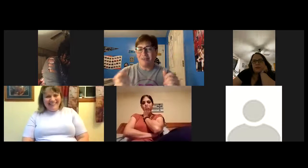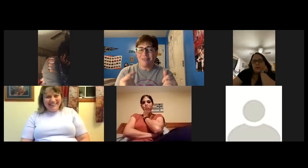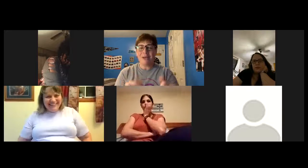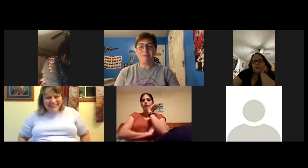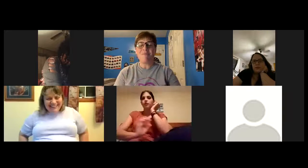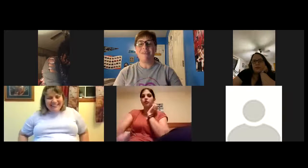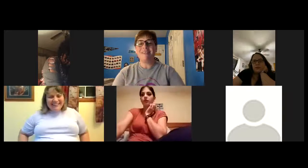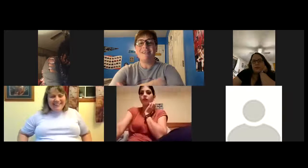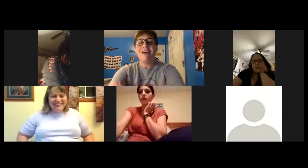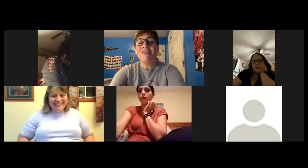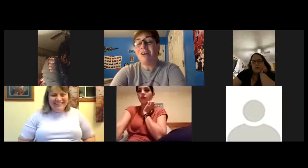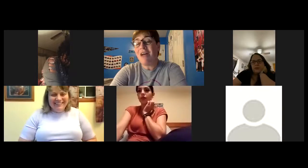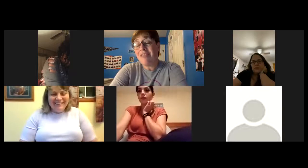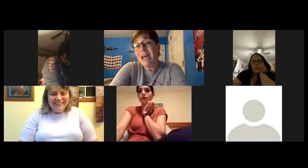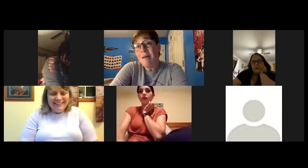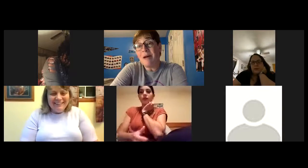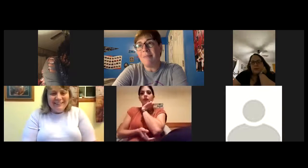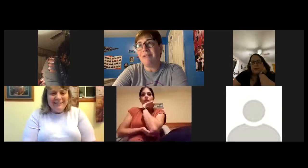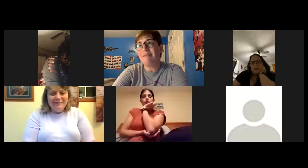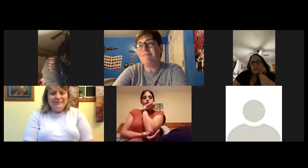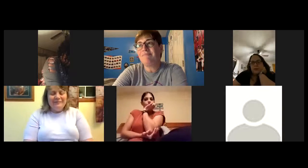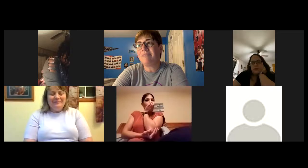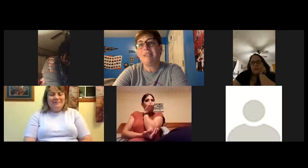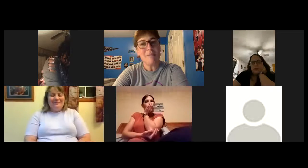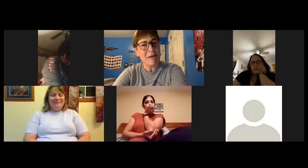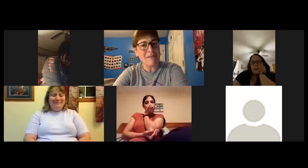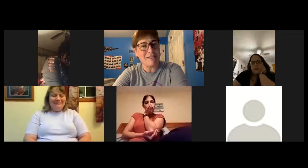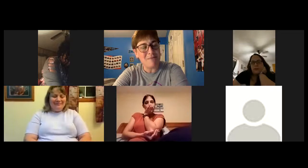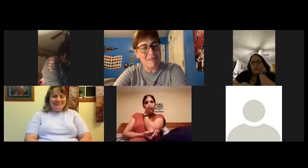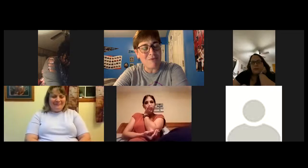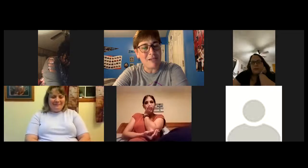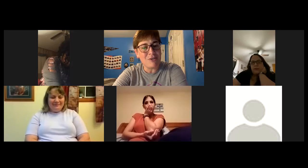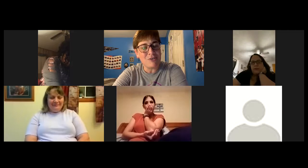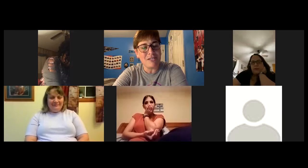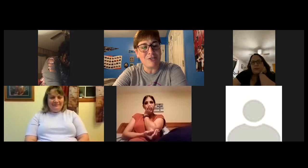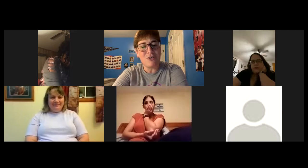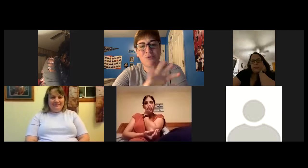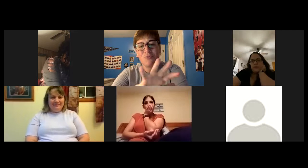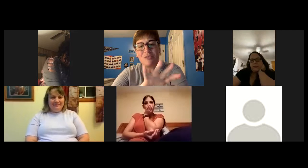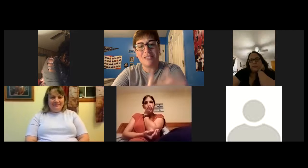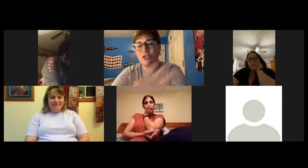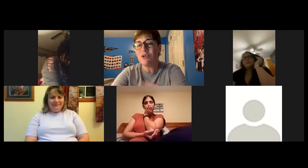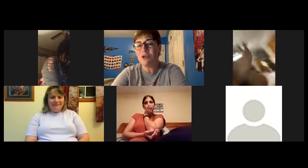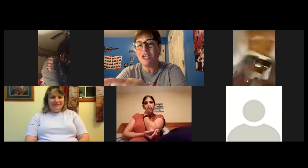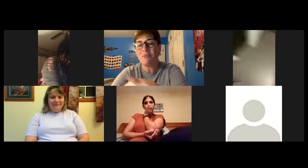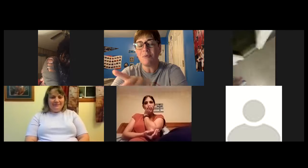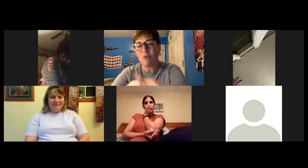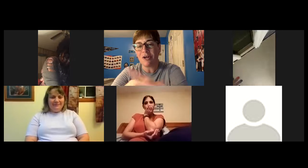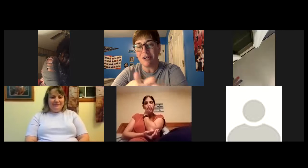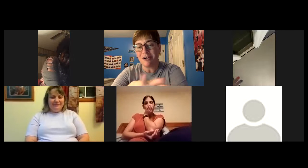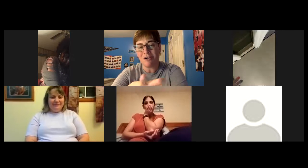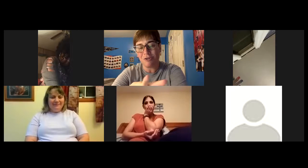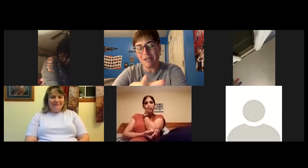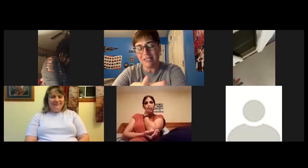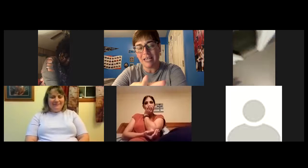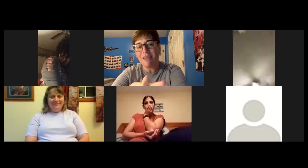you know, come up with it, you know, and that might be something that would be interesting to do, since you and your husband were working